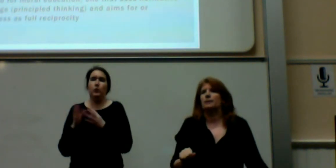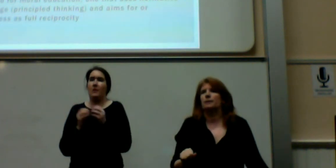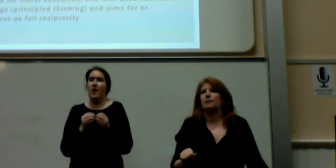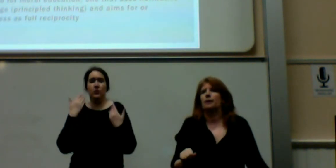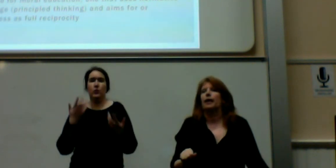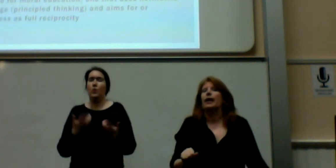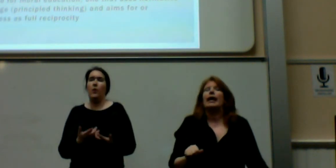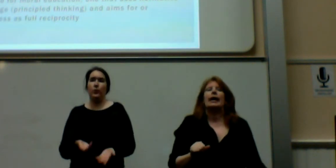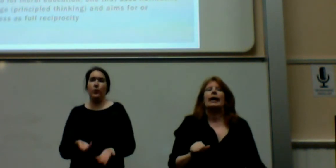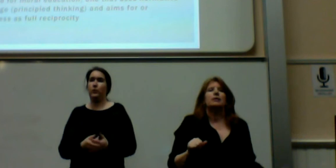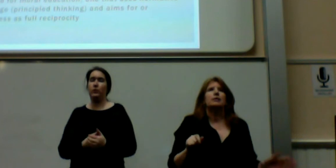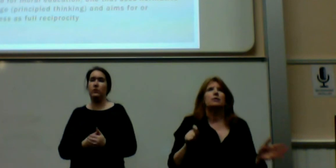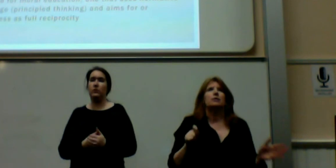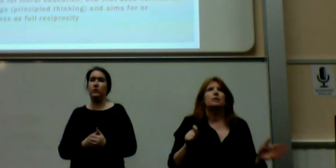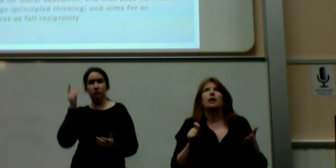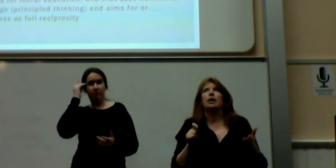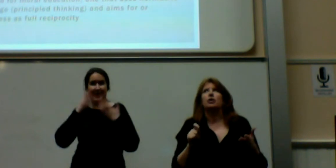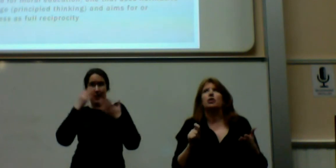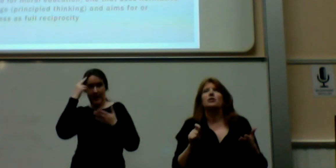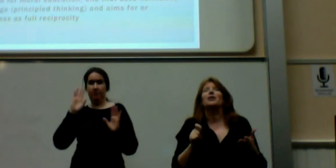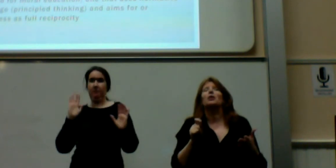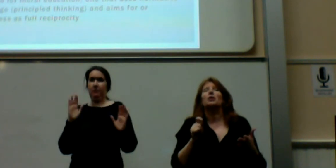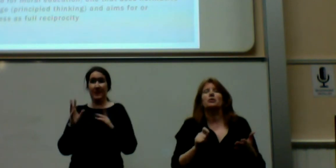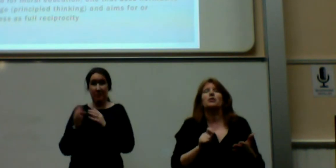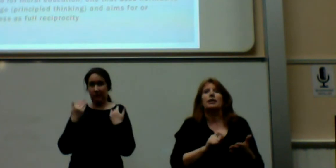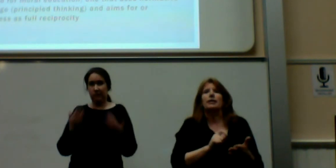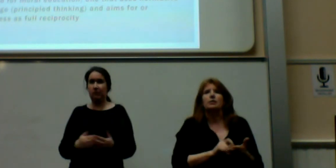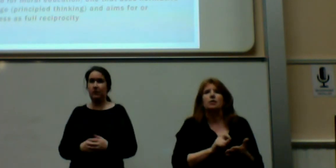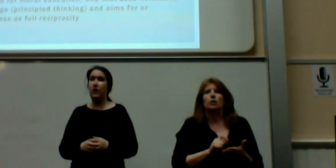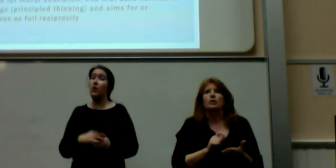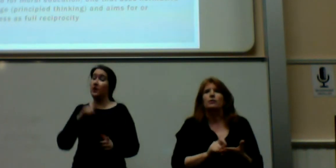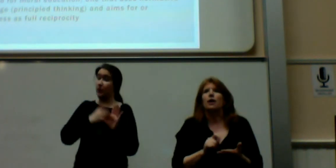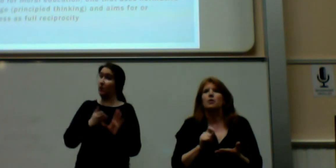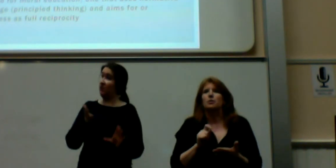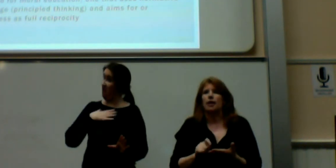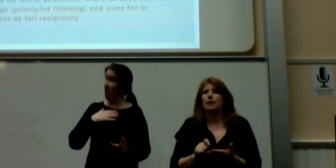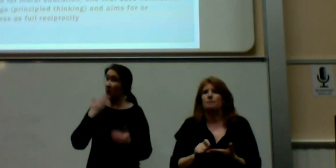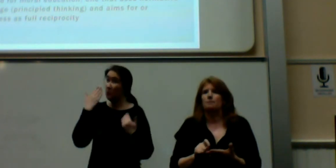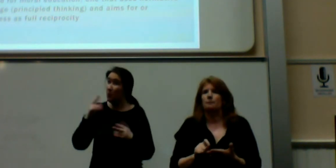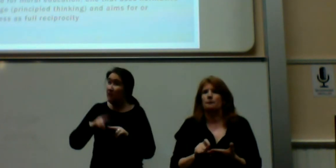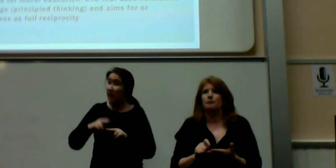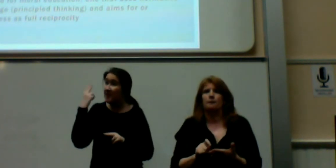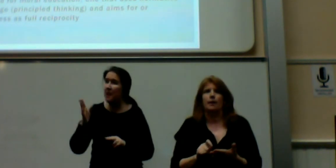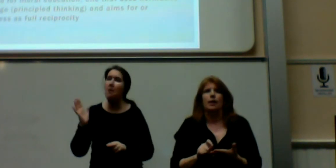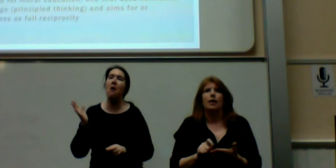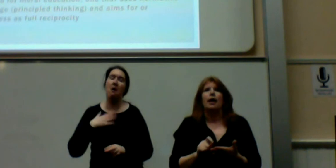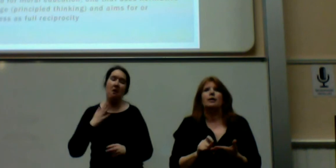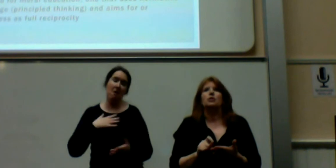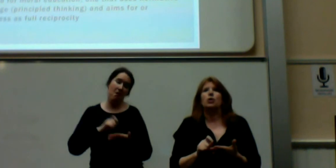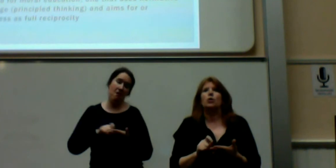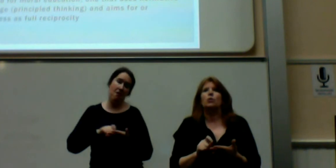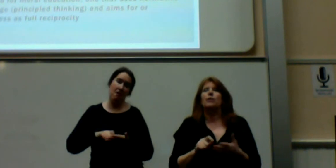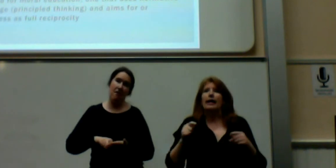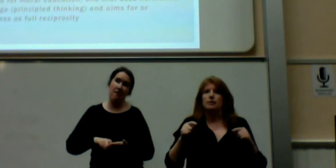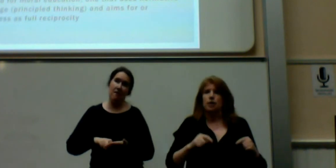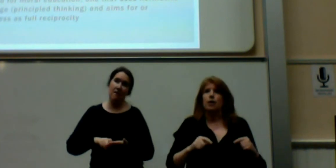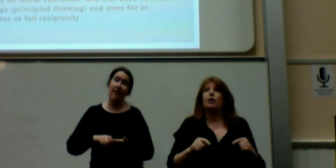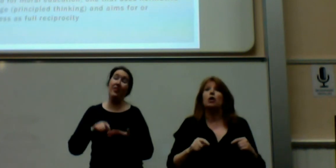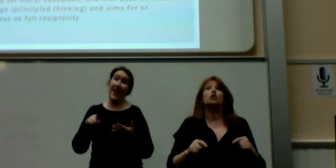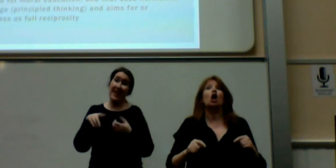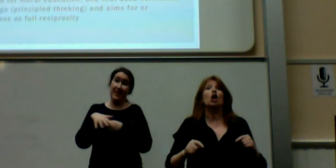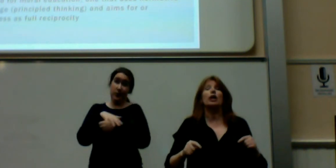it. And the psychologist said, oh, interesting, he doesn't know his father's name. And so